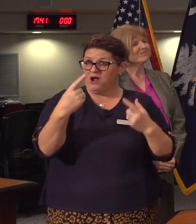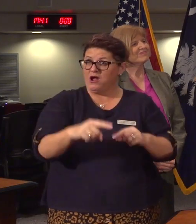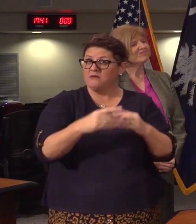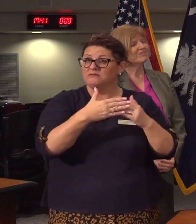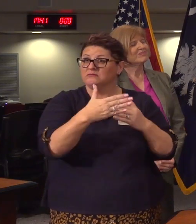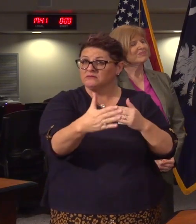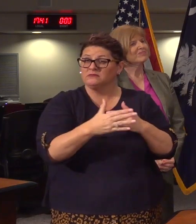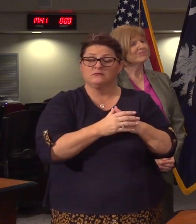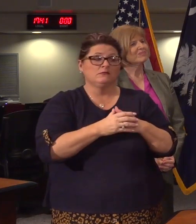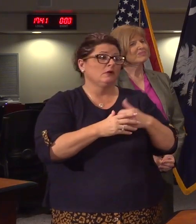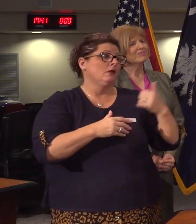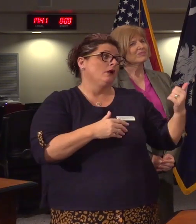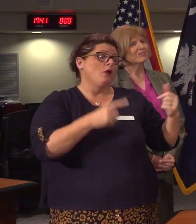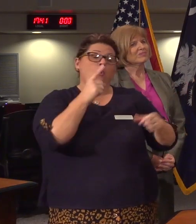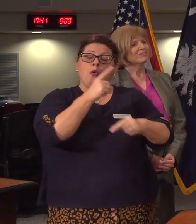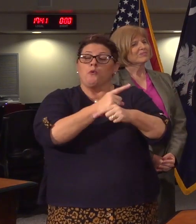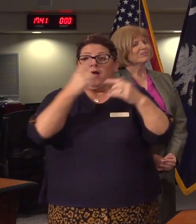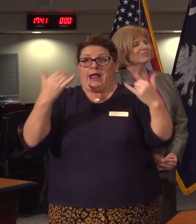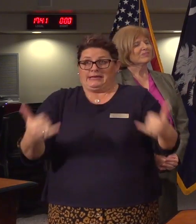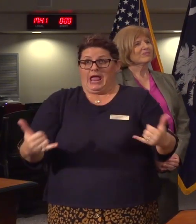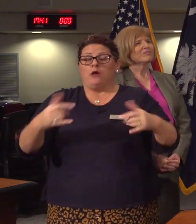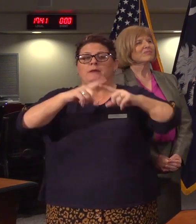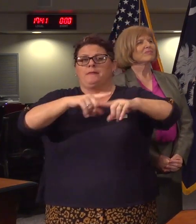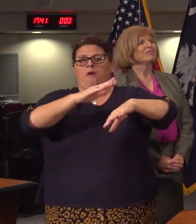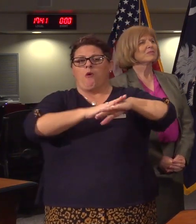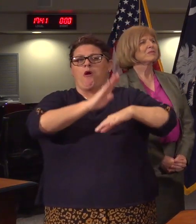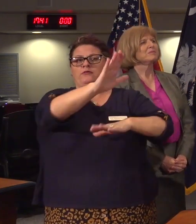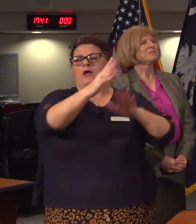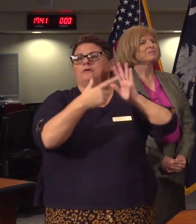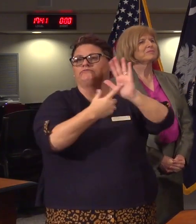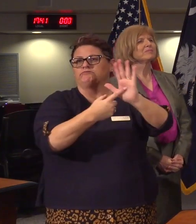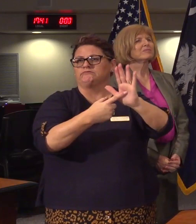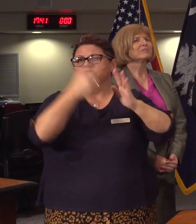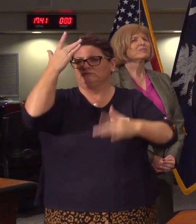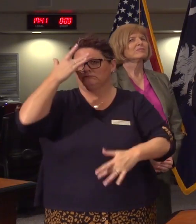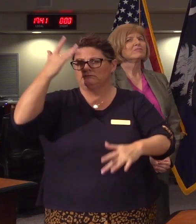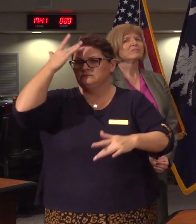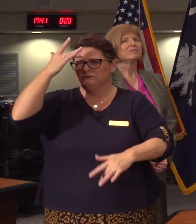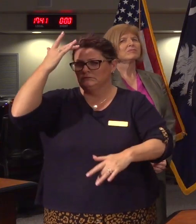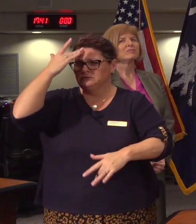The criteria are based on what we know about the signs and symptoms of the illness.